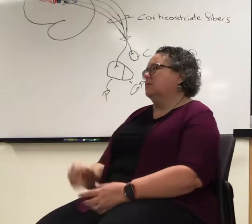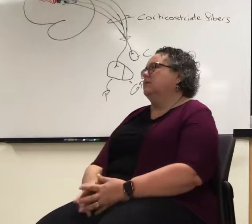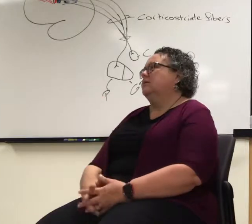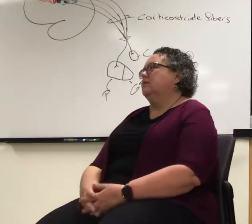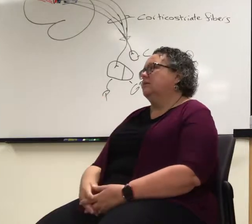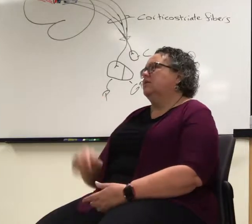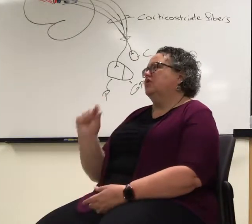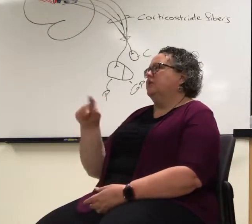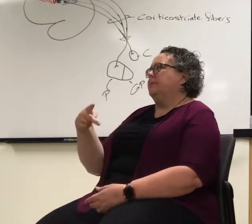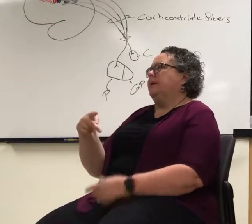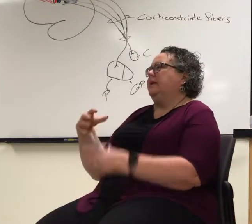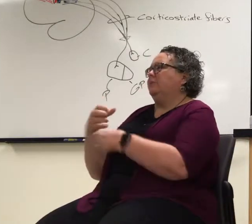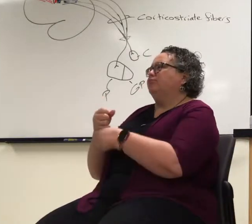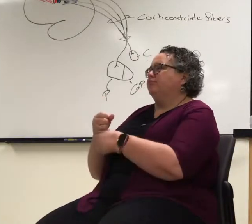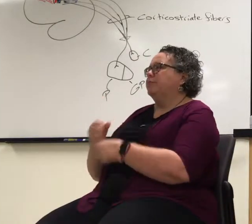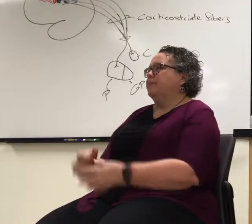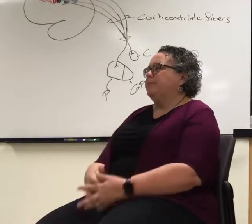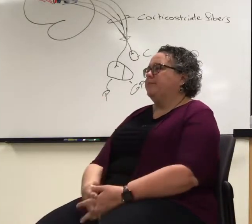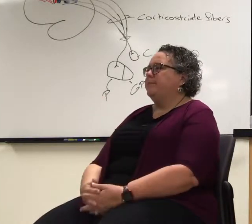GP.